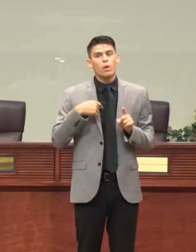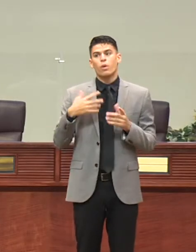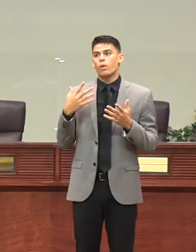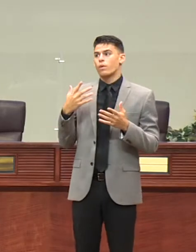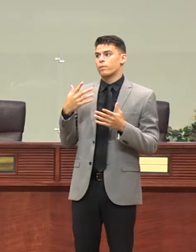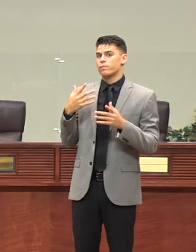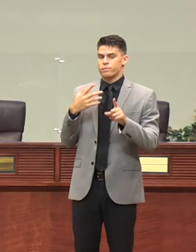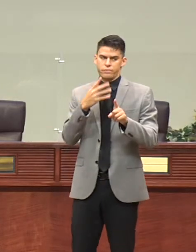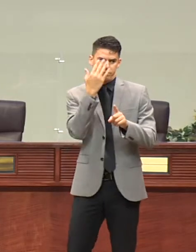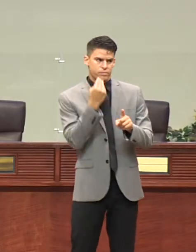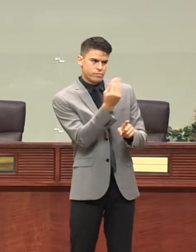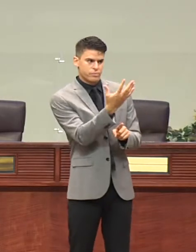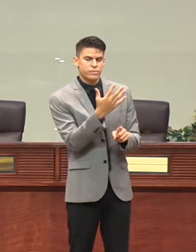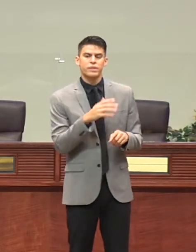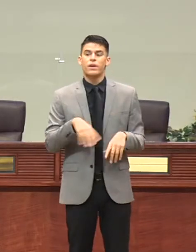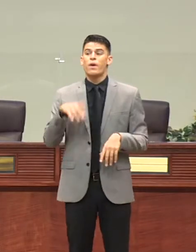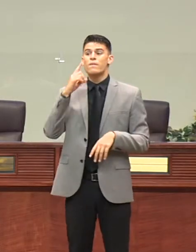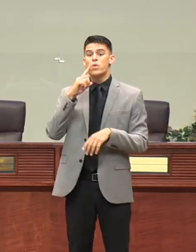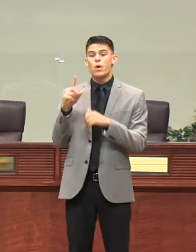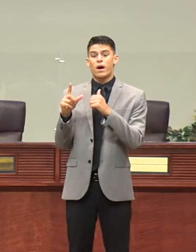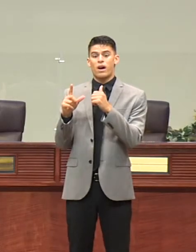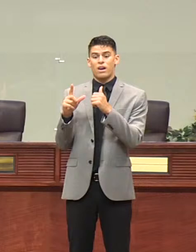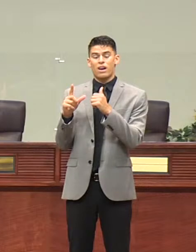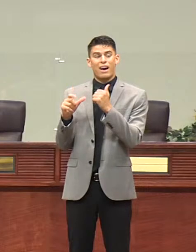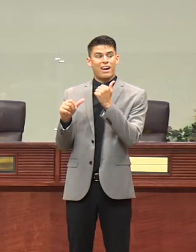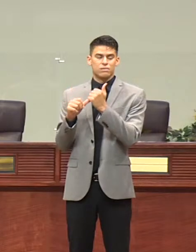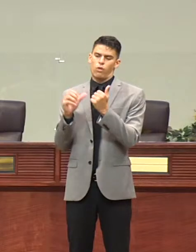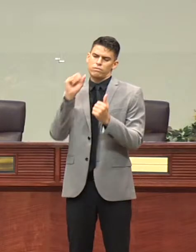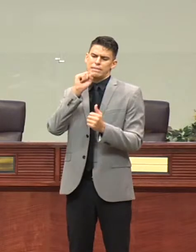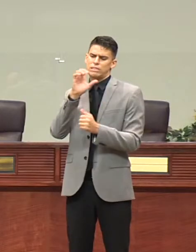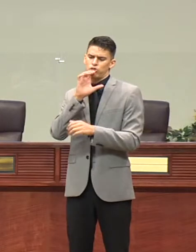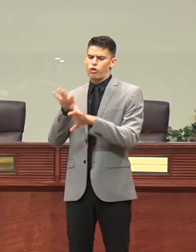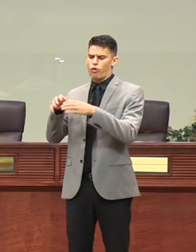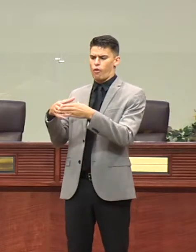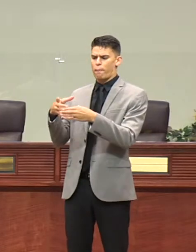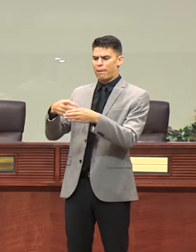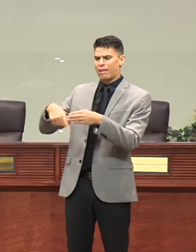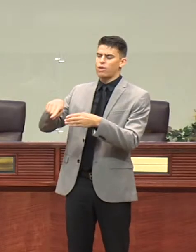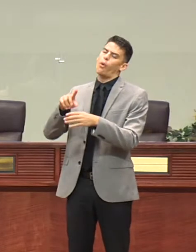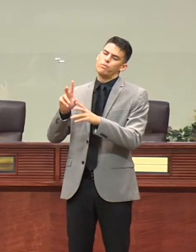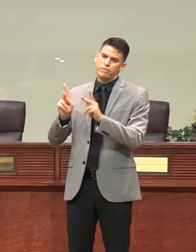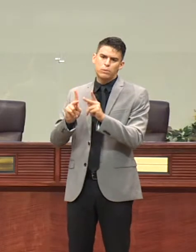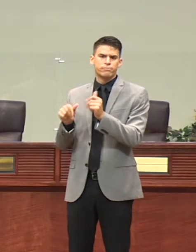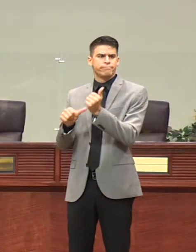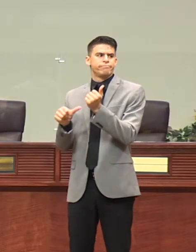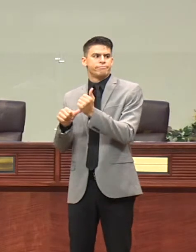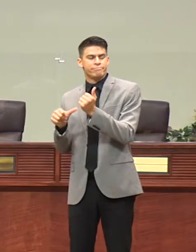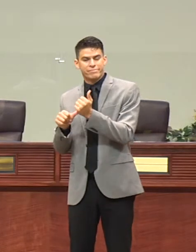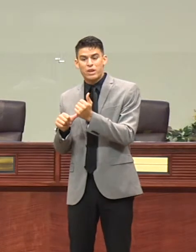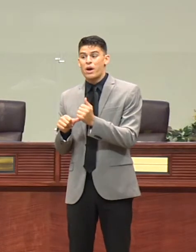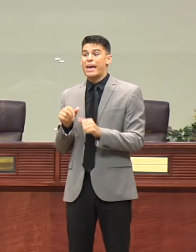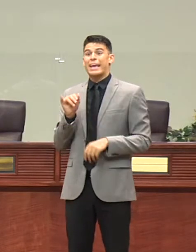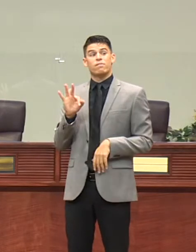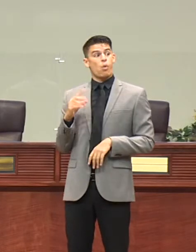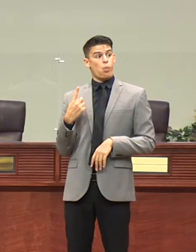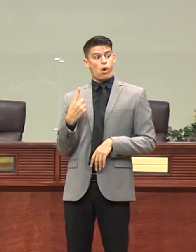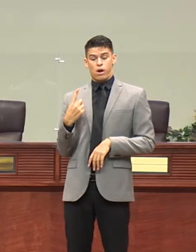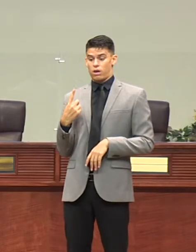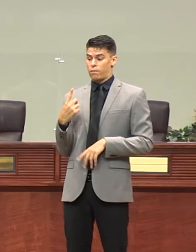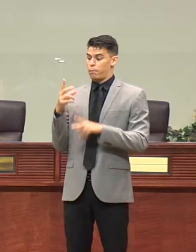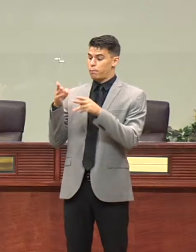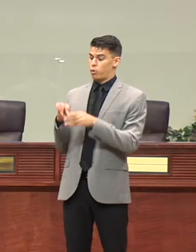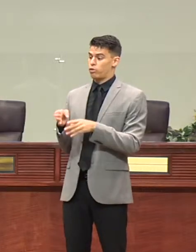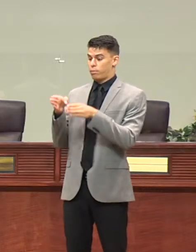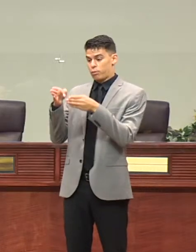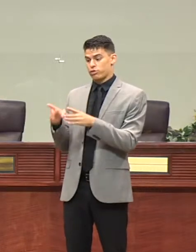me say this, for assisted living facilities, even one case is considered an outbreak because they need to have a quick and rapid